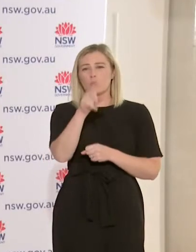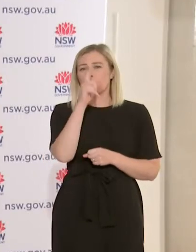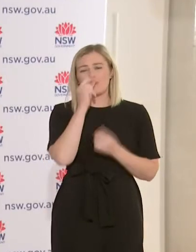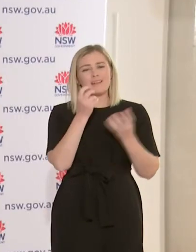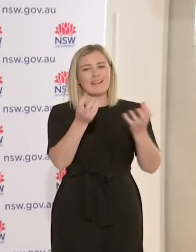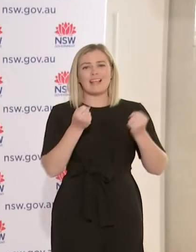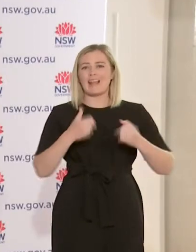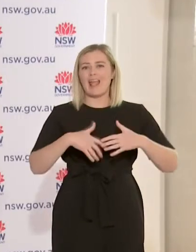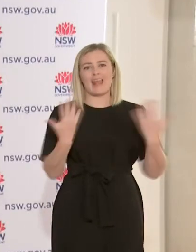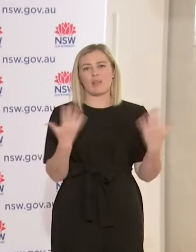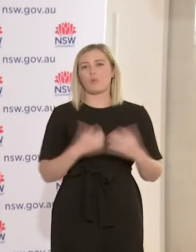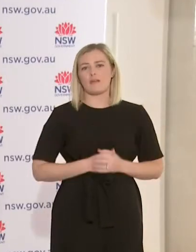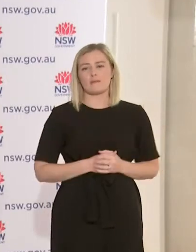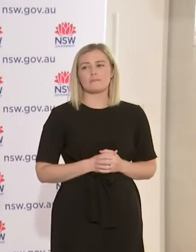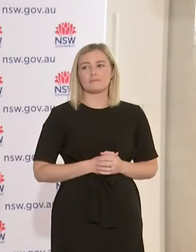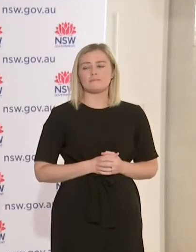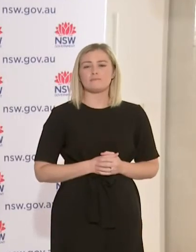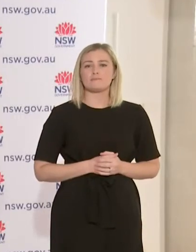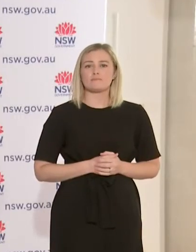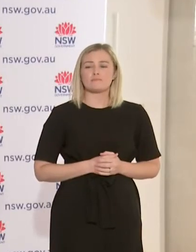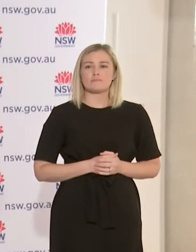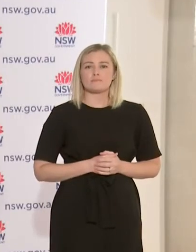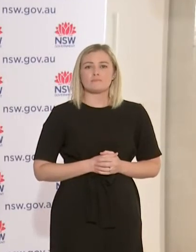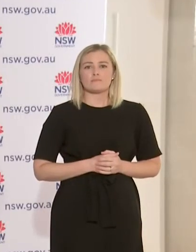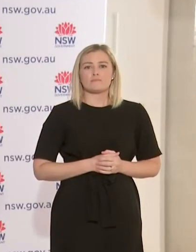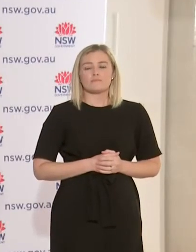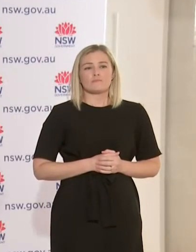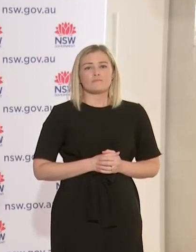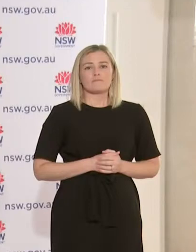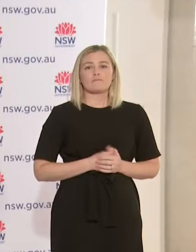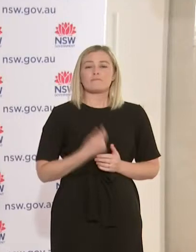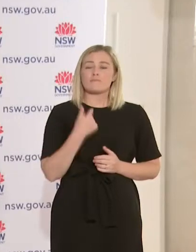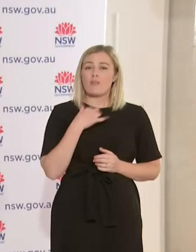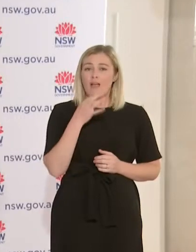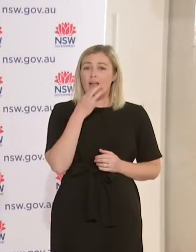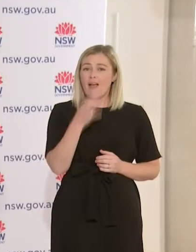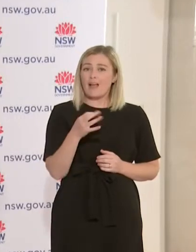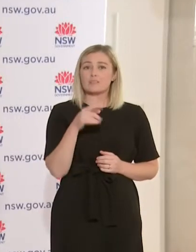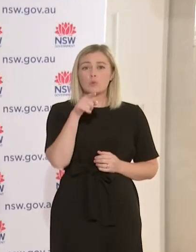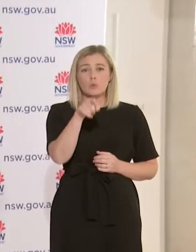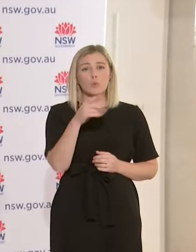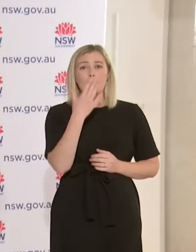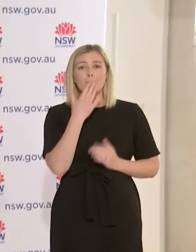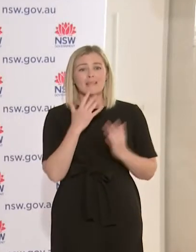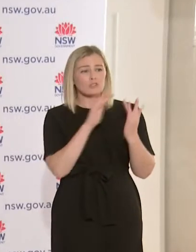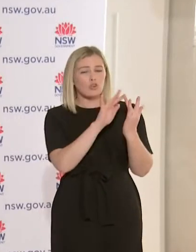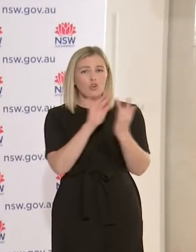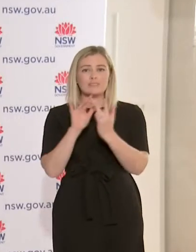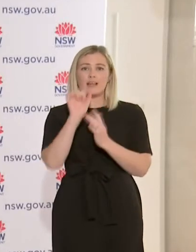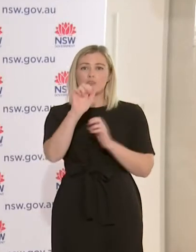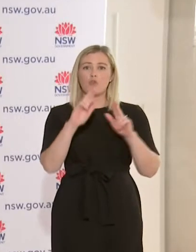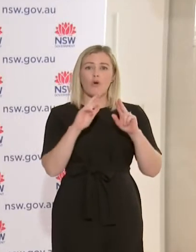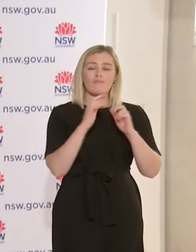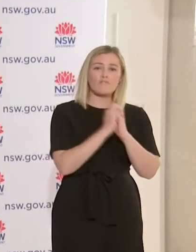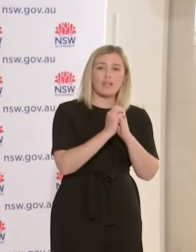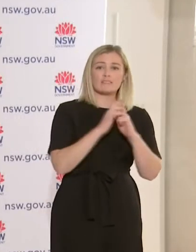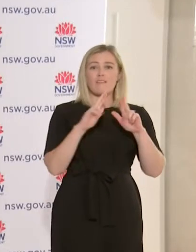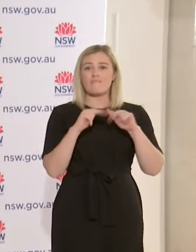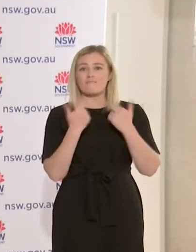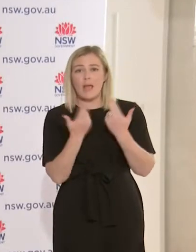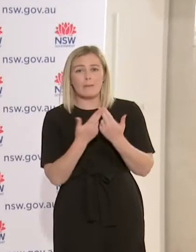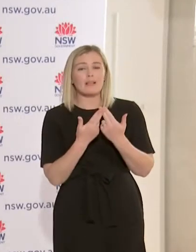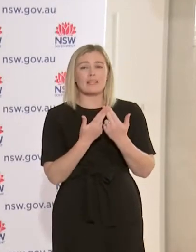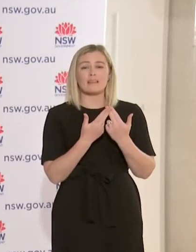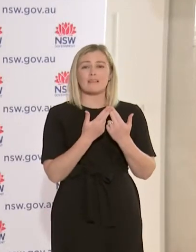get a vaccine. And I've urged people before to reach out to your friends and family if they need a little bit of extra support, driving them to the